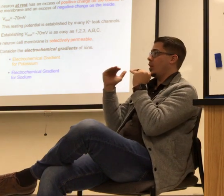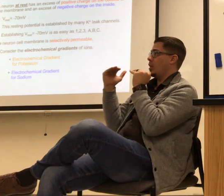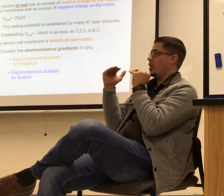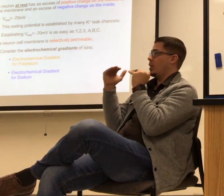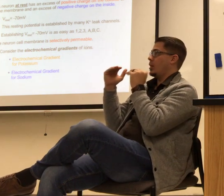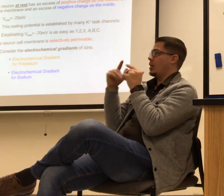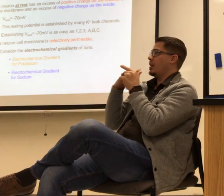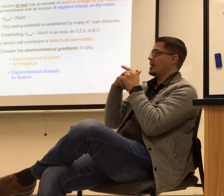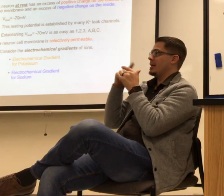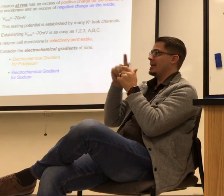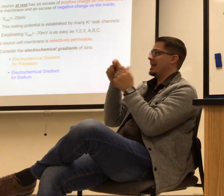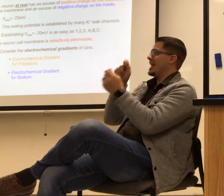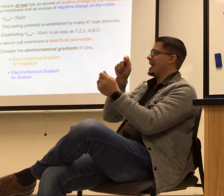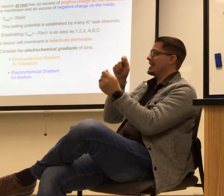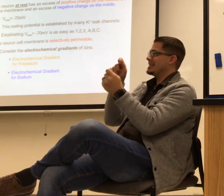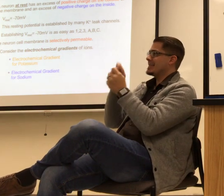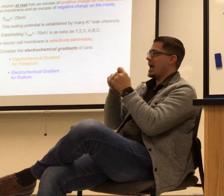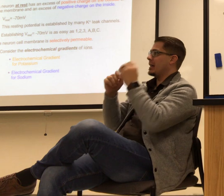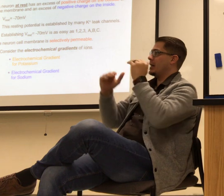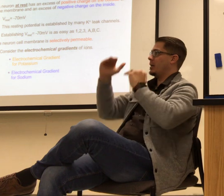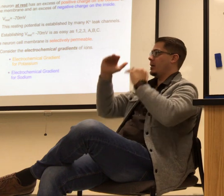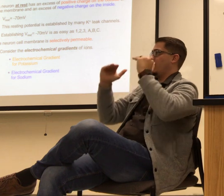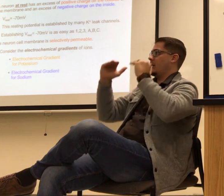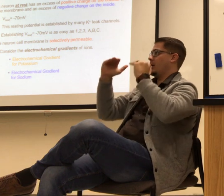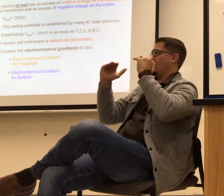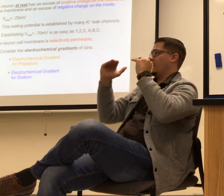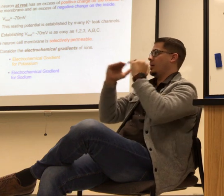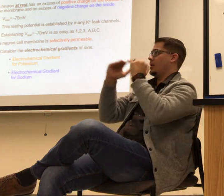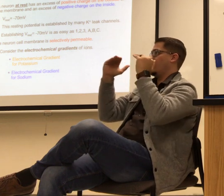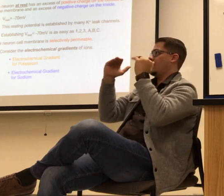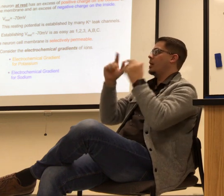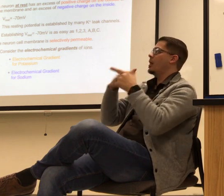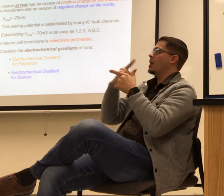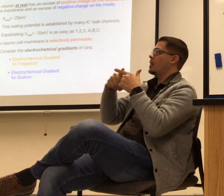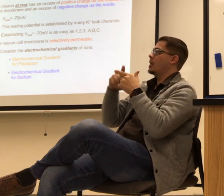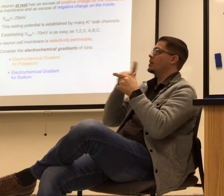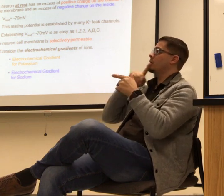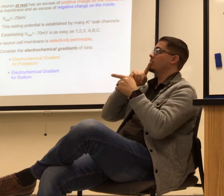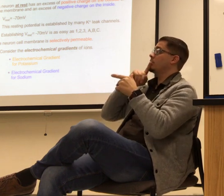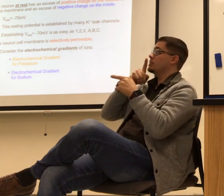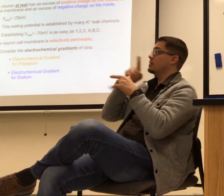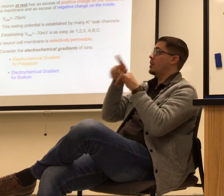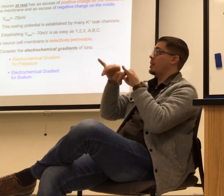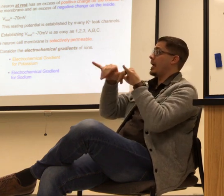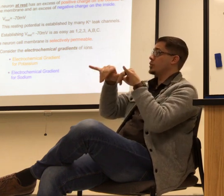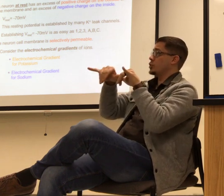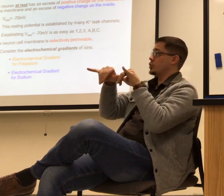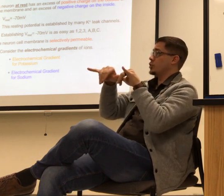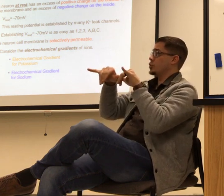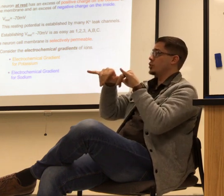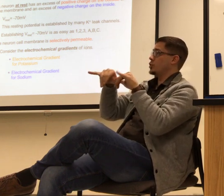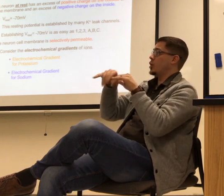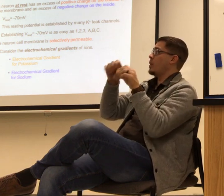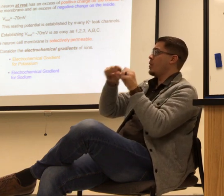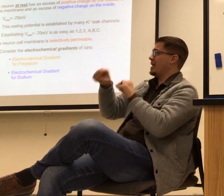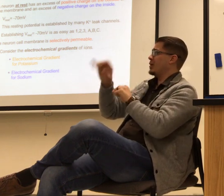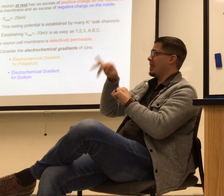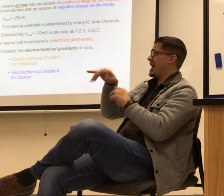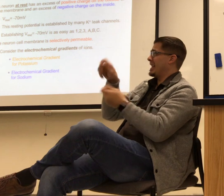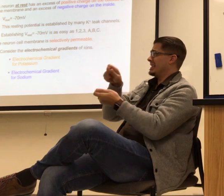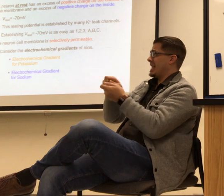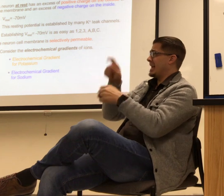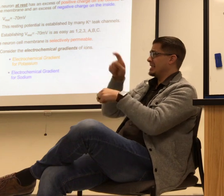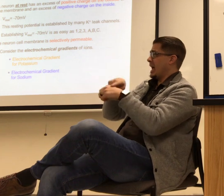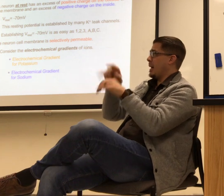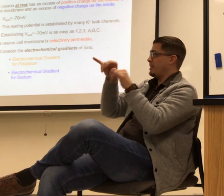they exactly counterbalance each other, and you actually measured the potential at that time,